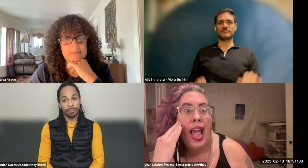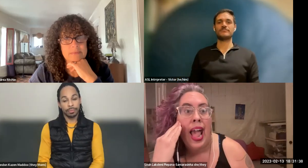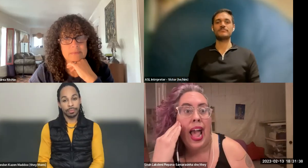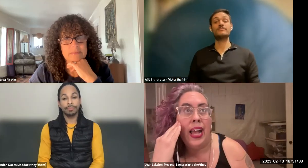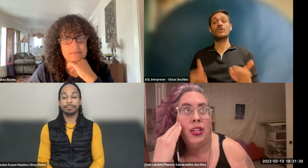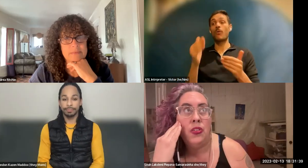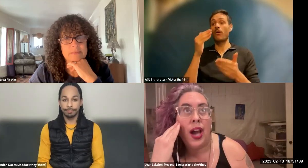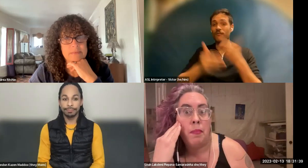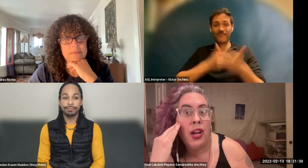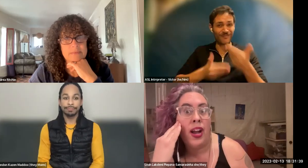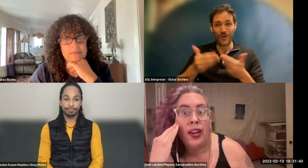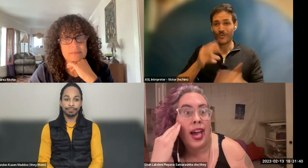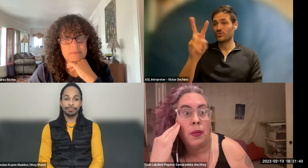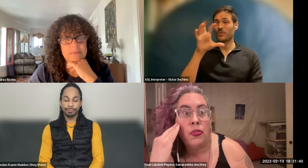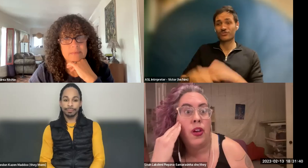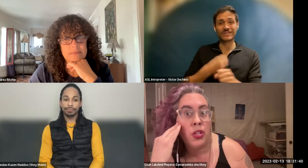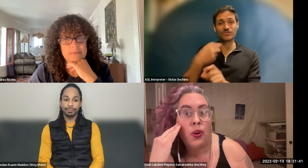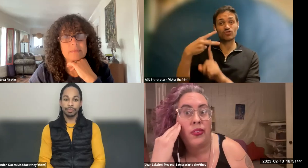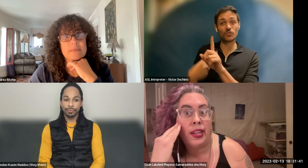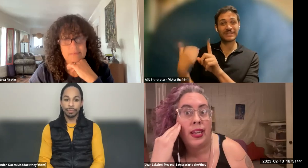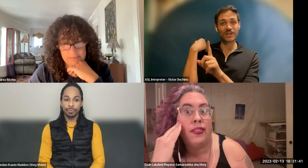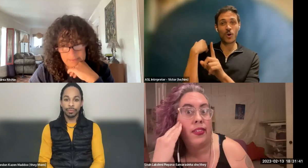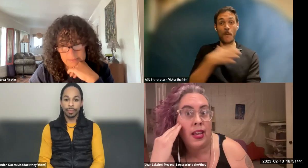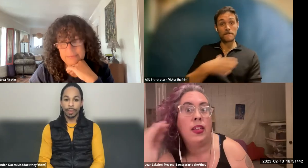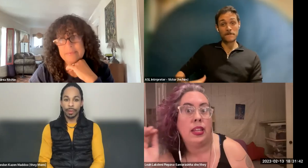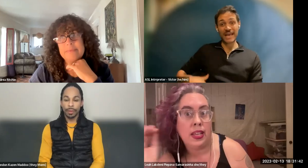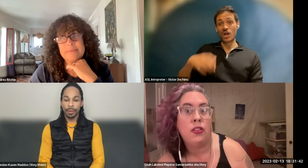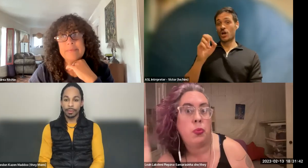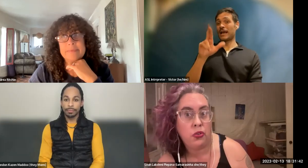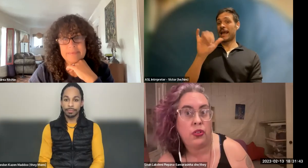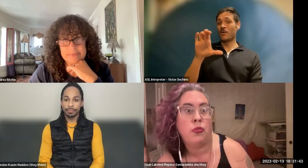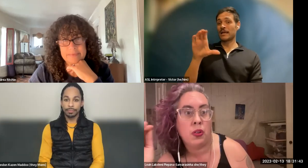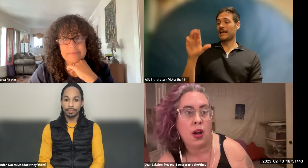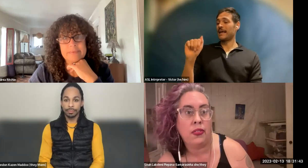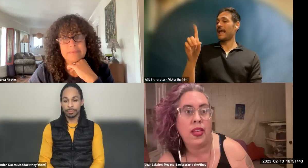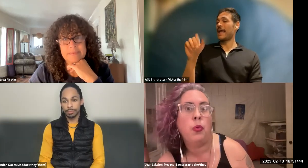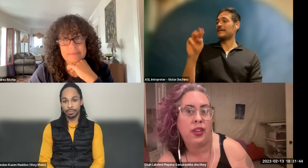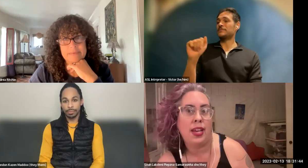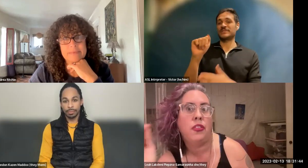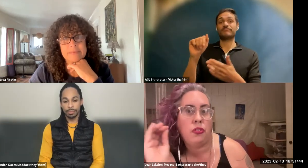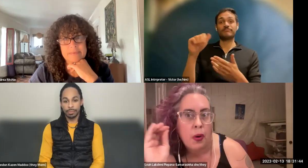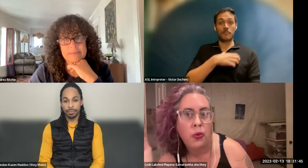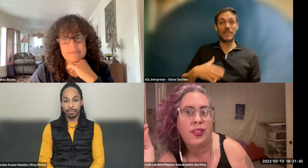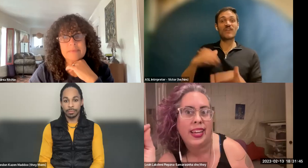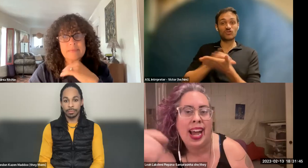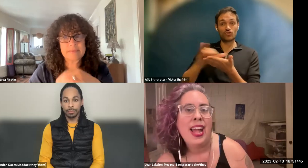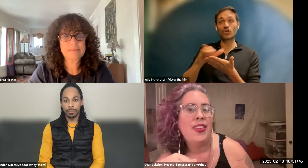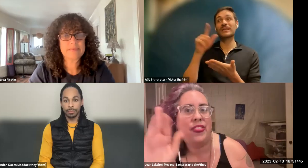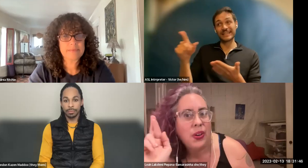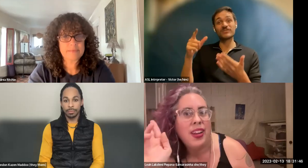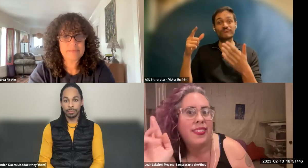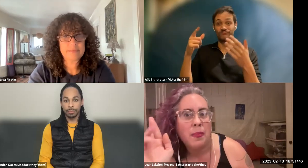ago. And you've got Mayor Eric Adams of New York City saying that he is pushing for laws that will take the